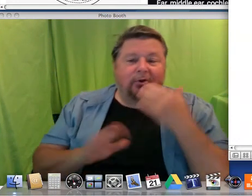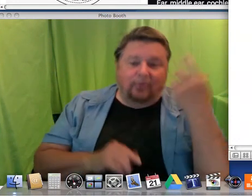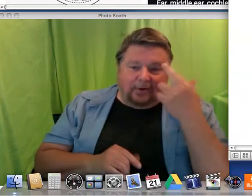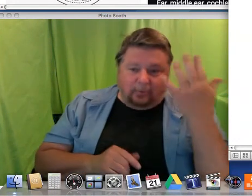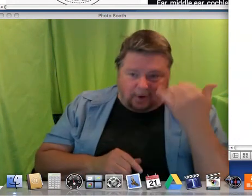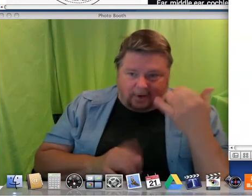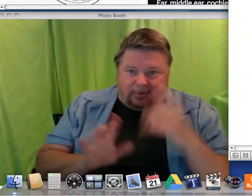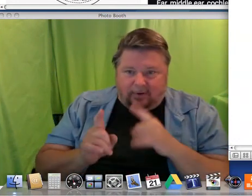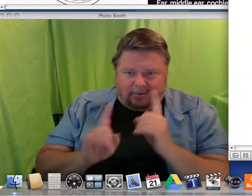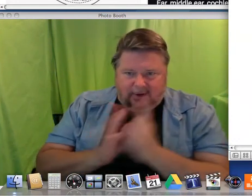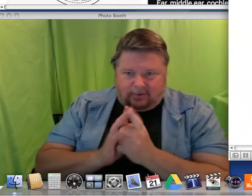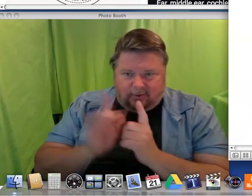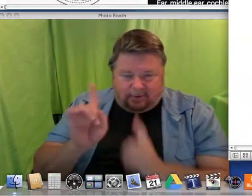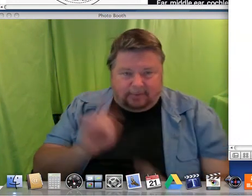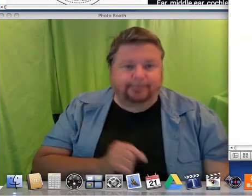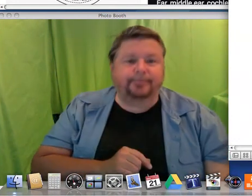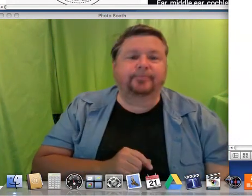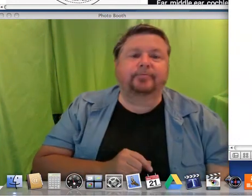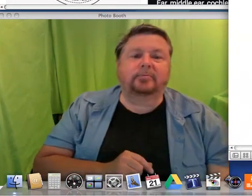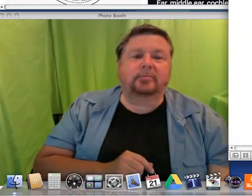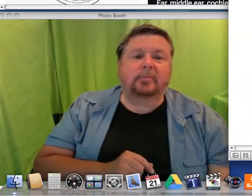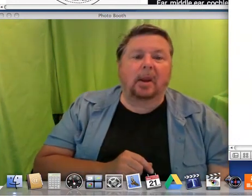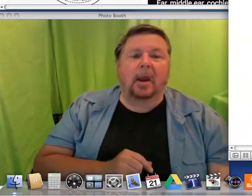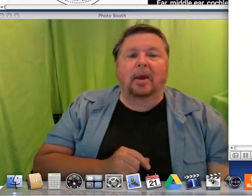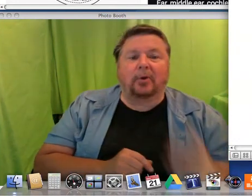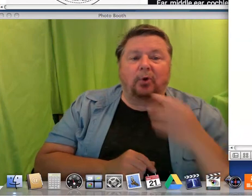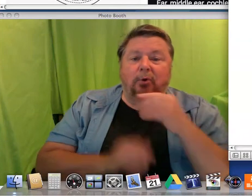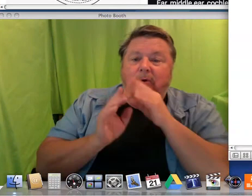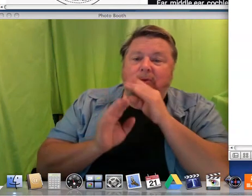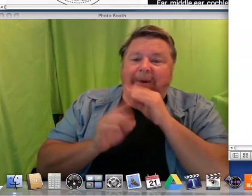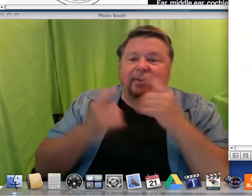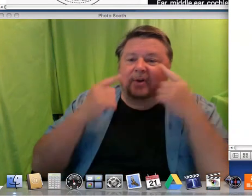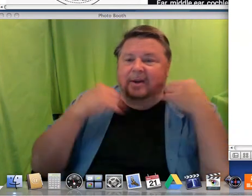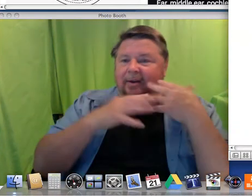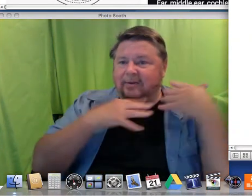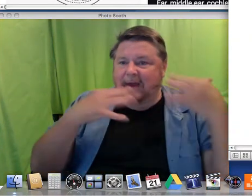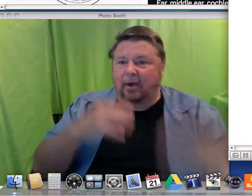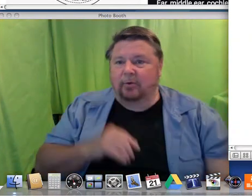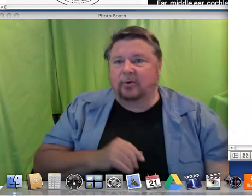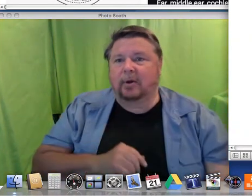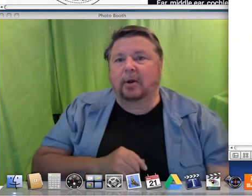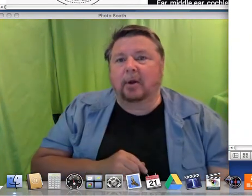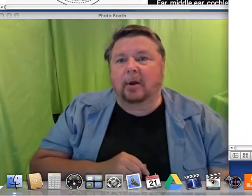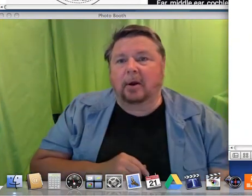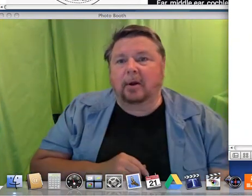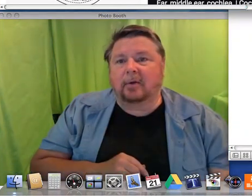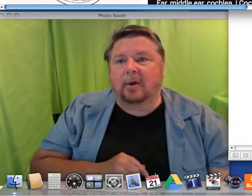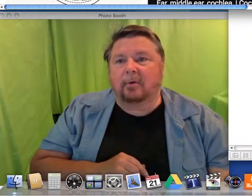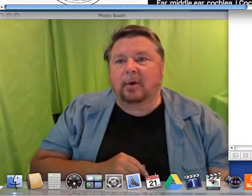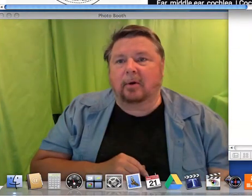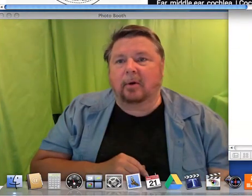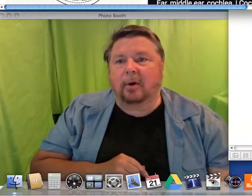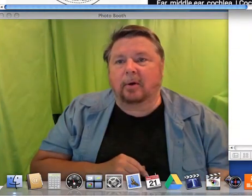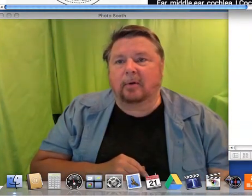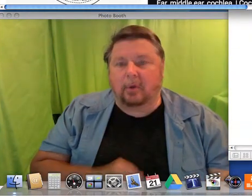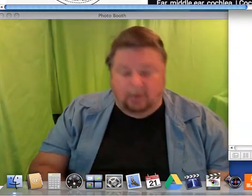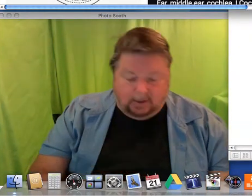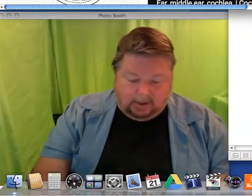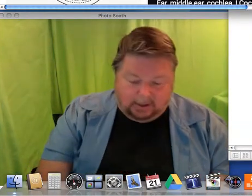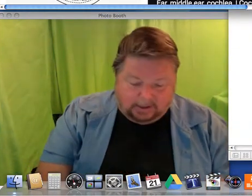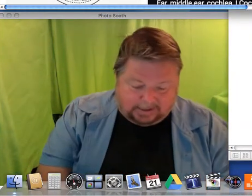there's a reason why, which I will get to in a minute. So your speech sounds, let's go here. Let's